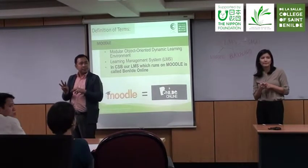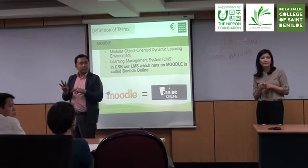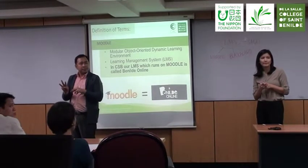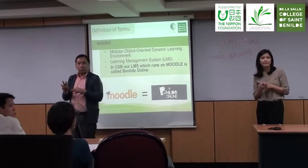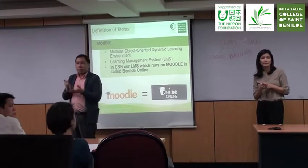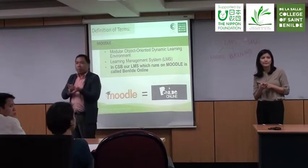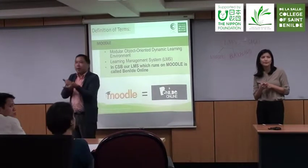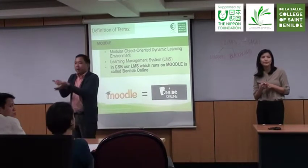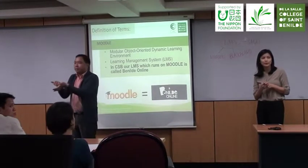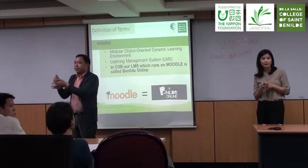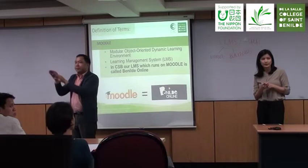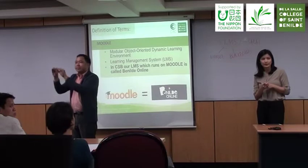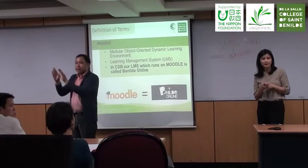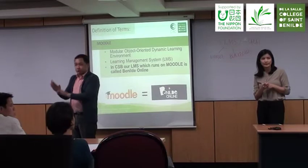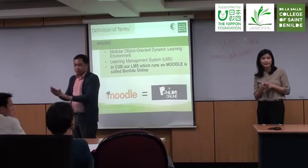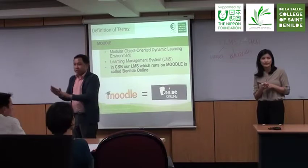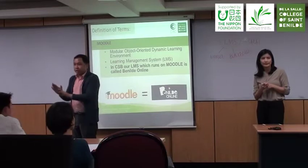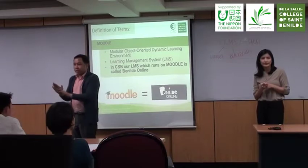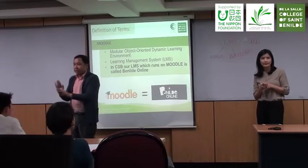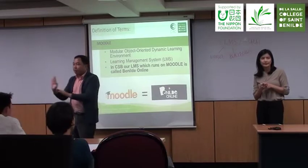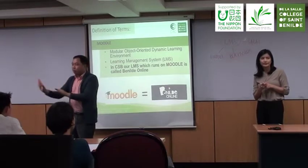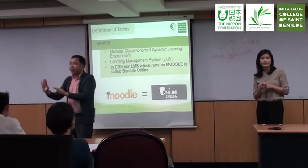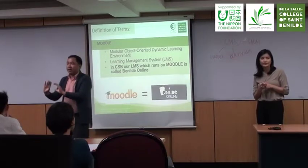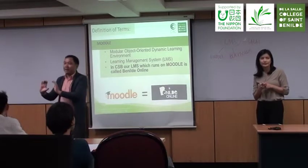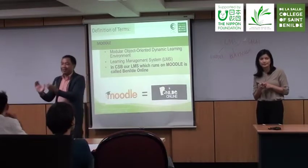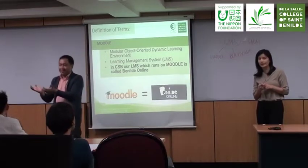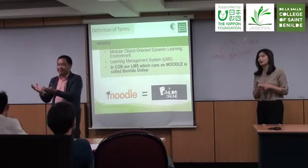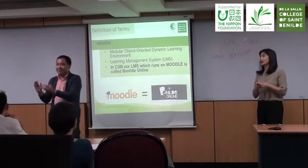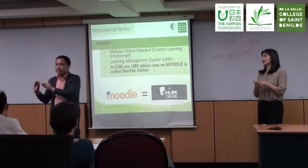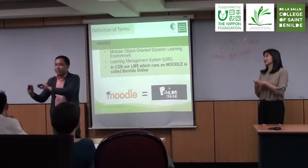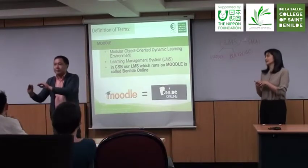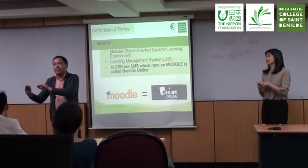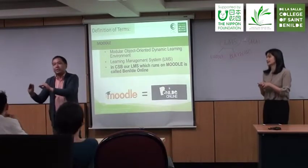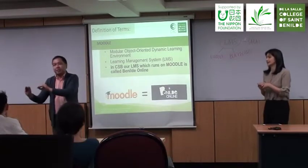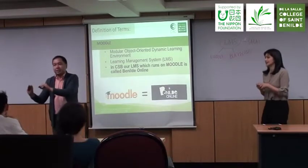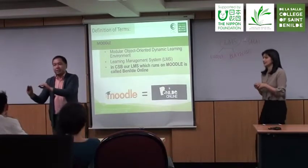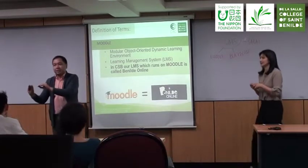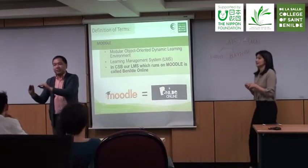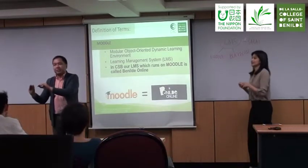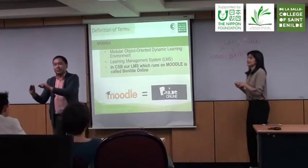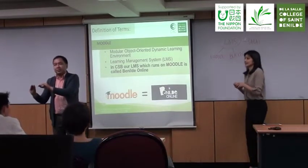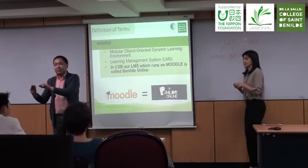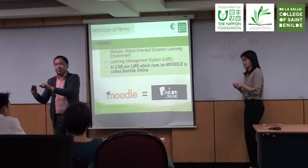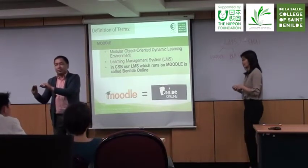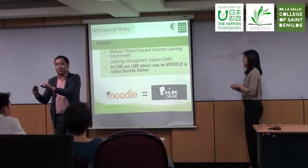aid teachers in teaching or delivering instructions.